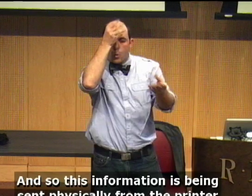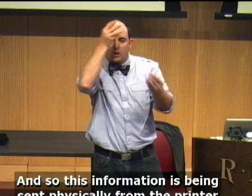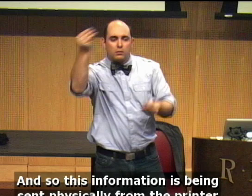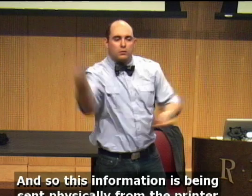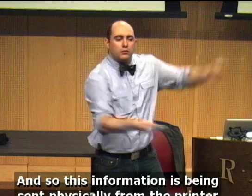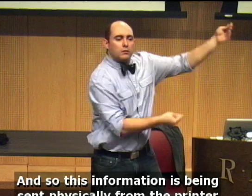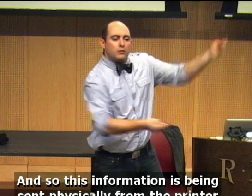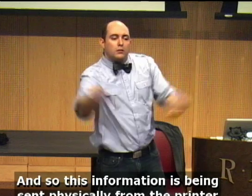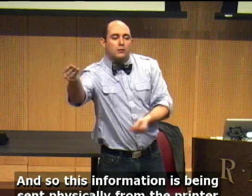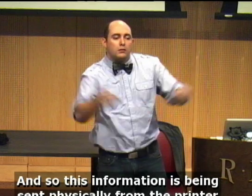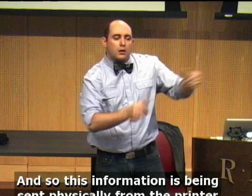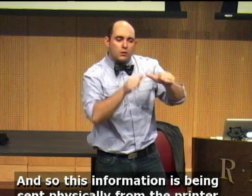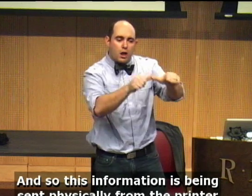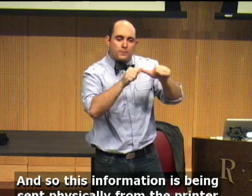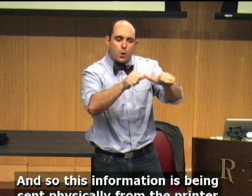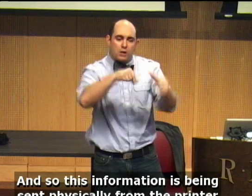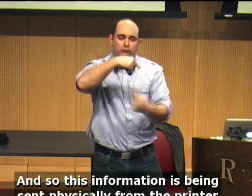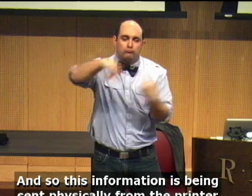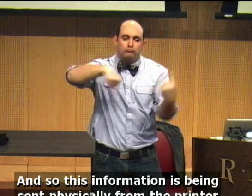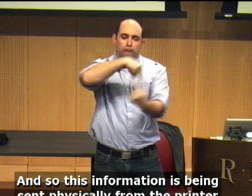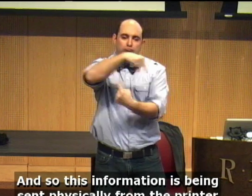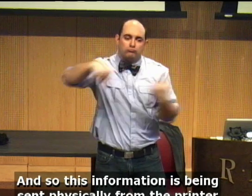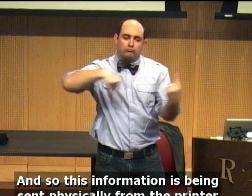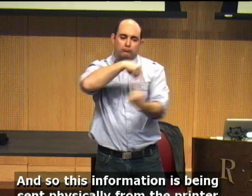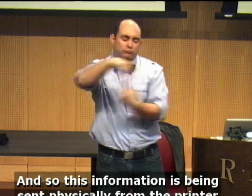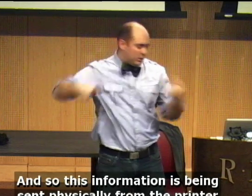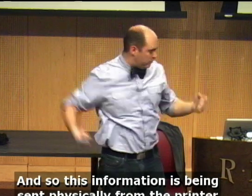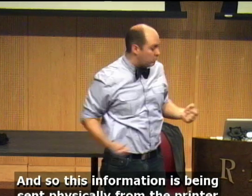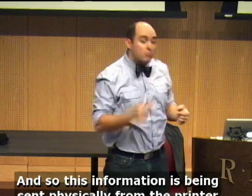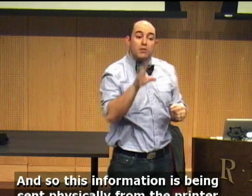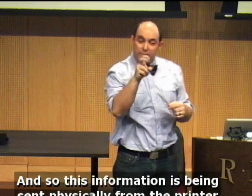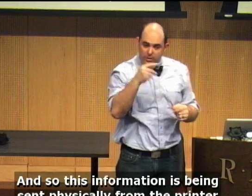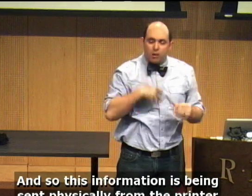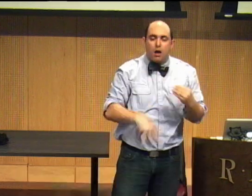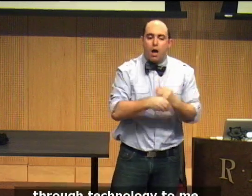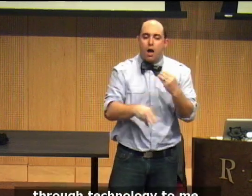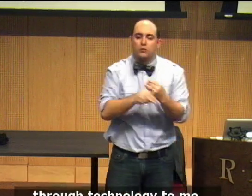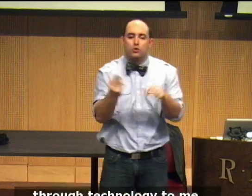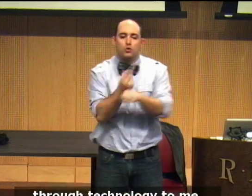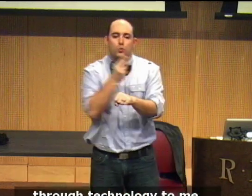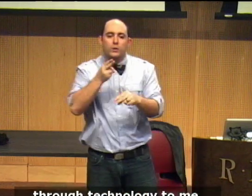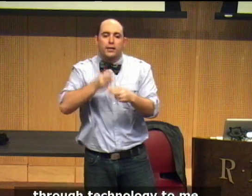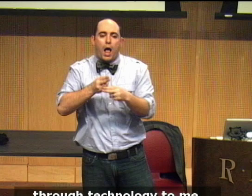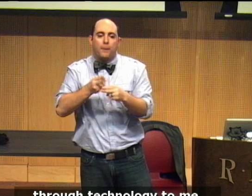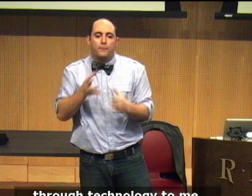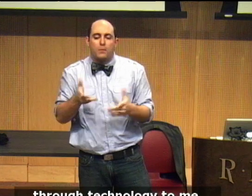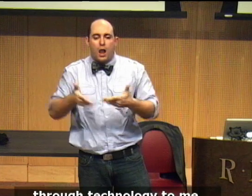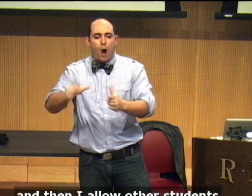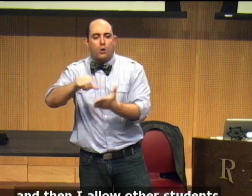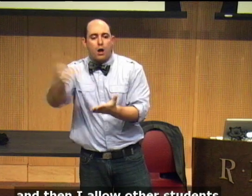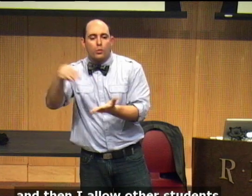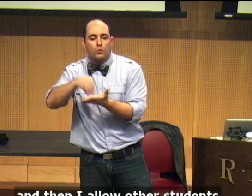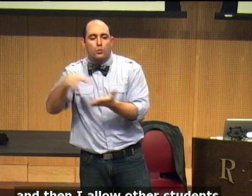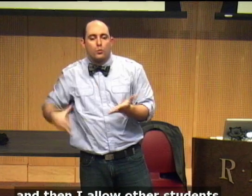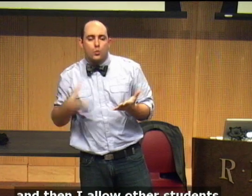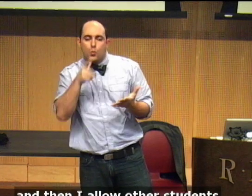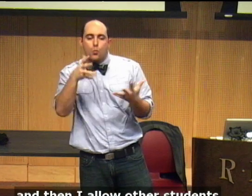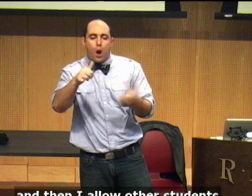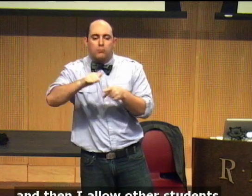And so this information is being sent physically from the printer through technology to me, and then I allow